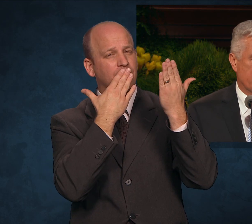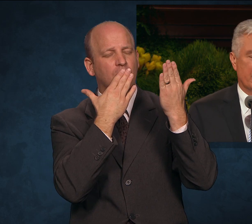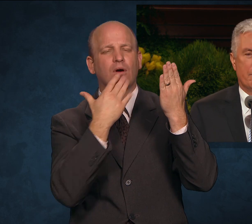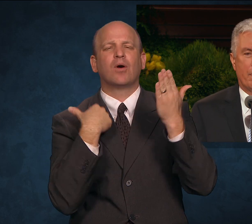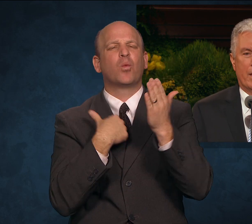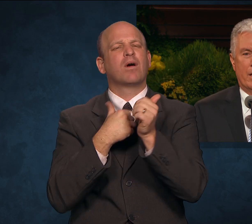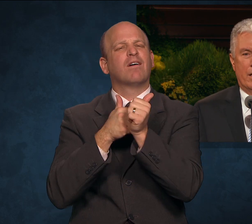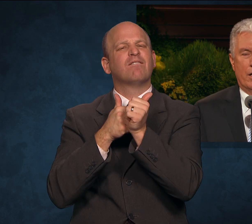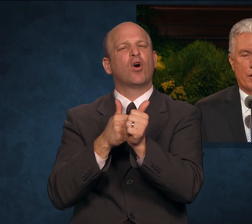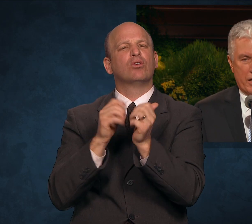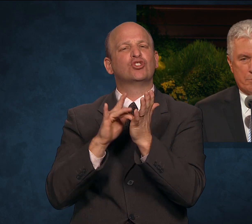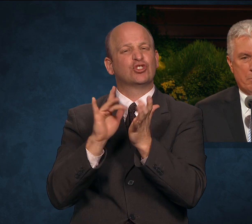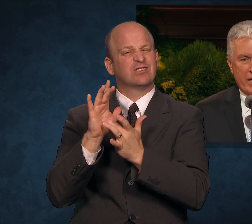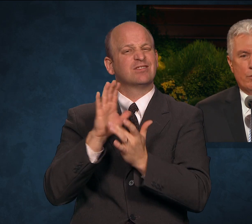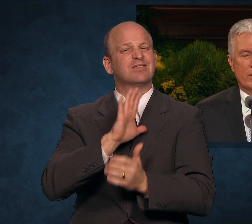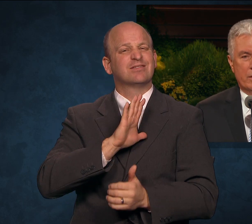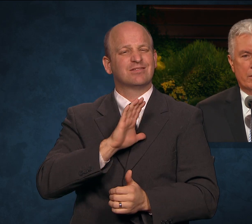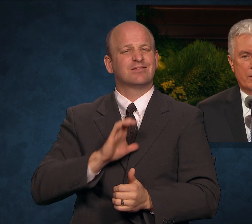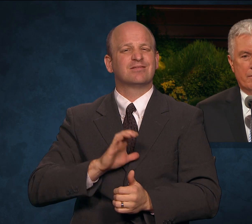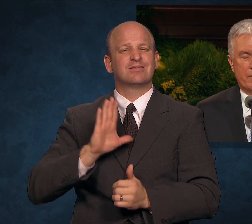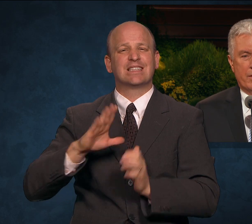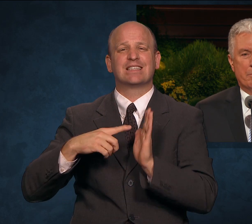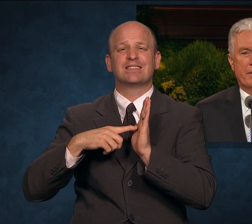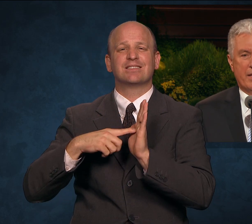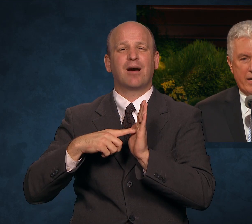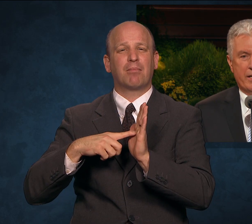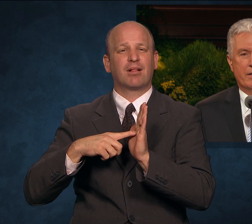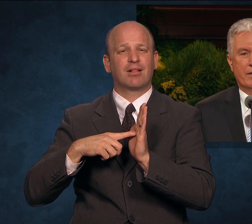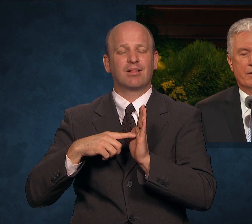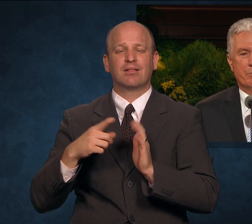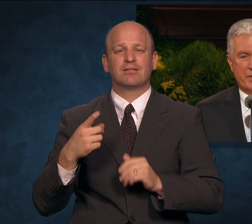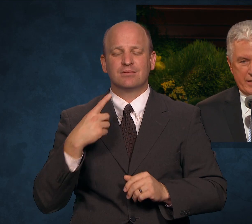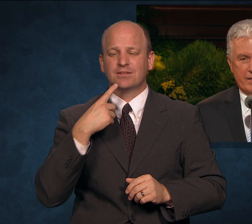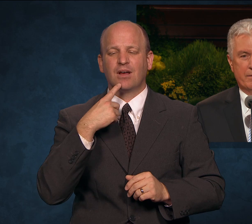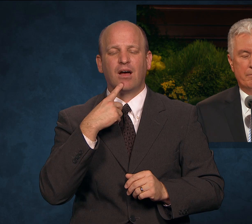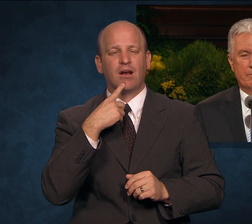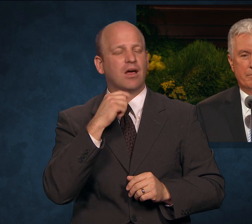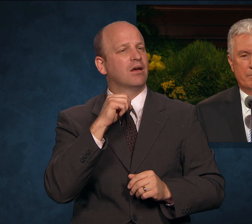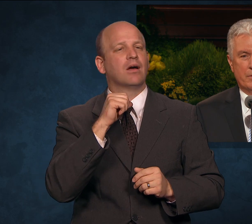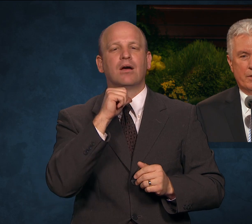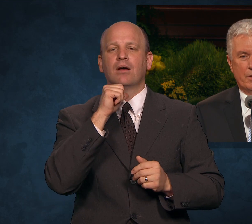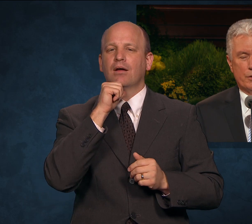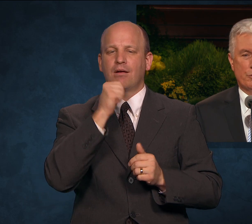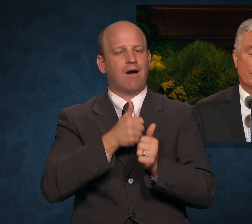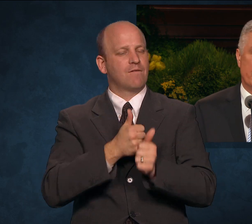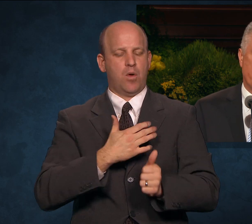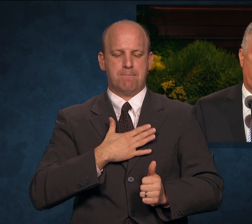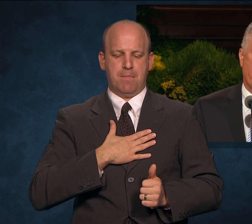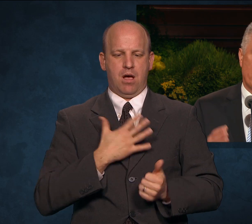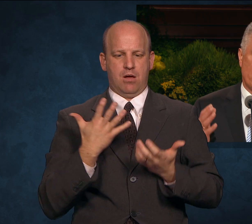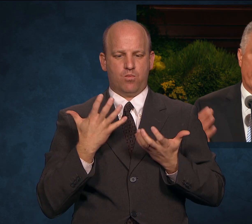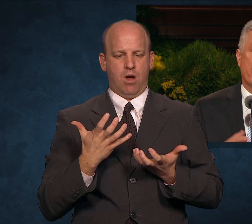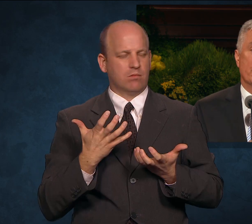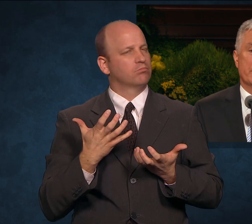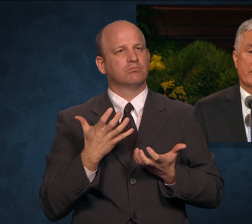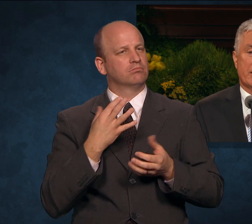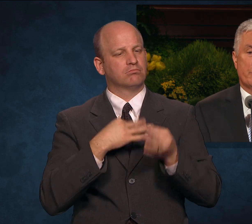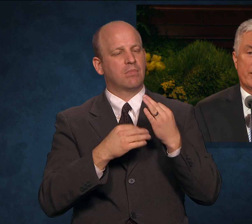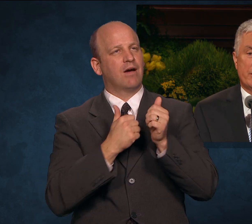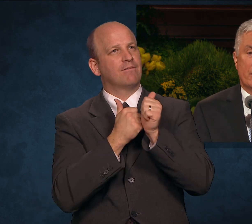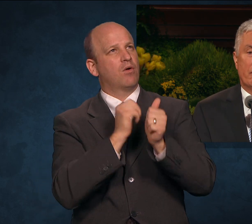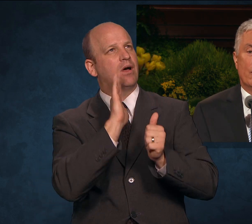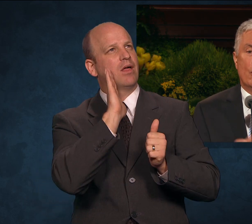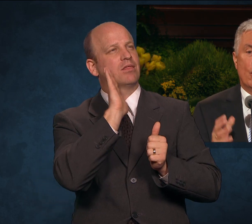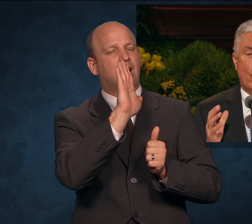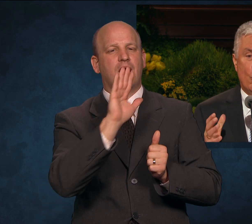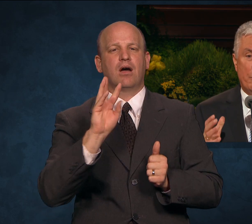who said not my will but thine be done true gratitude is an